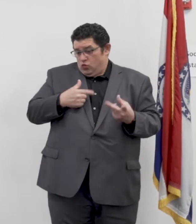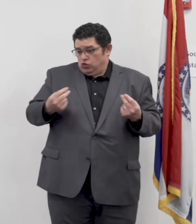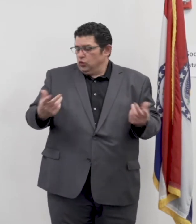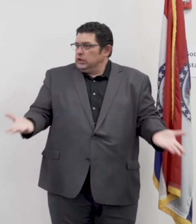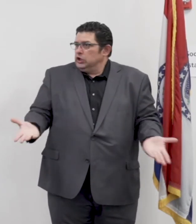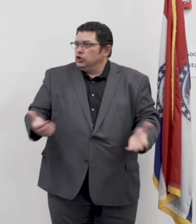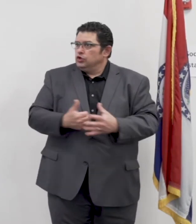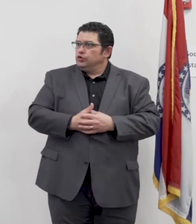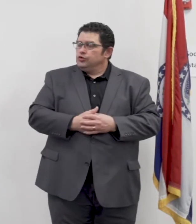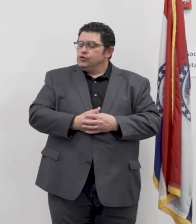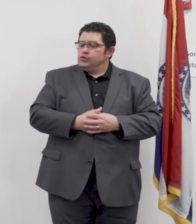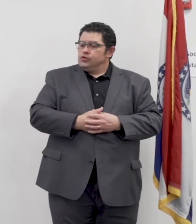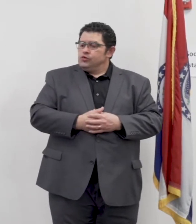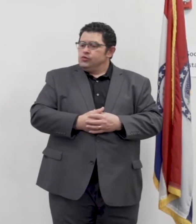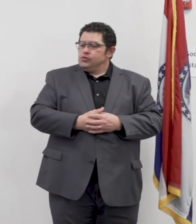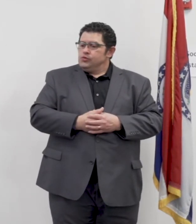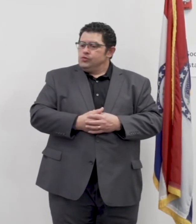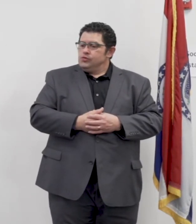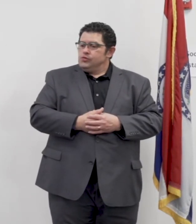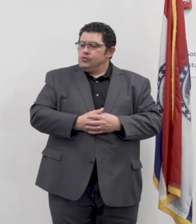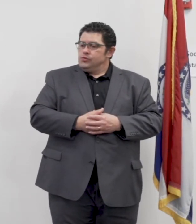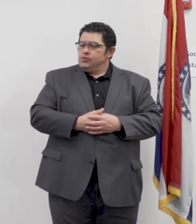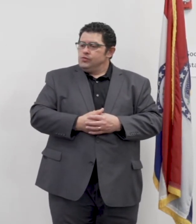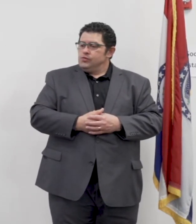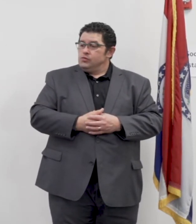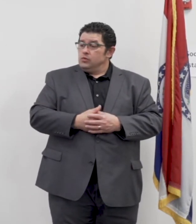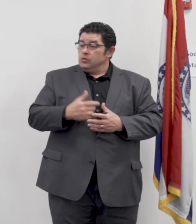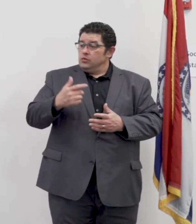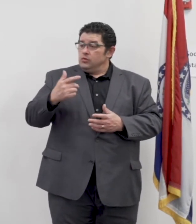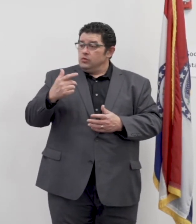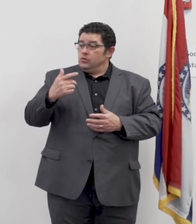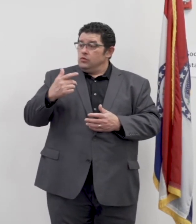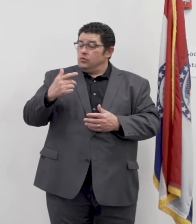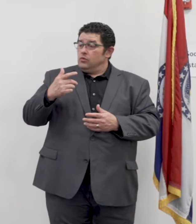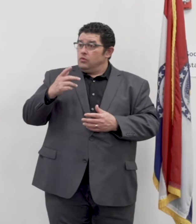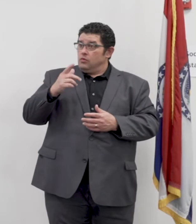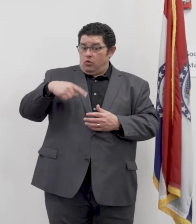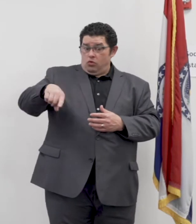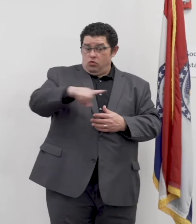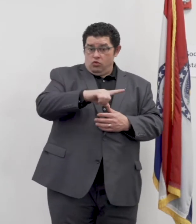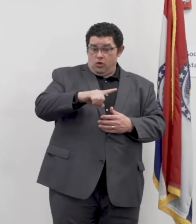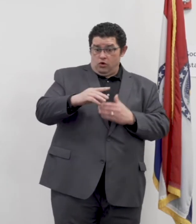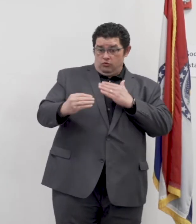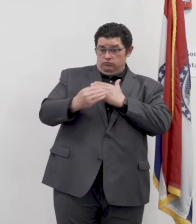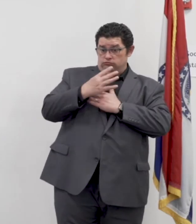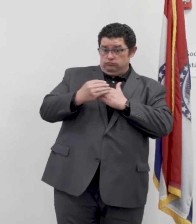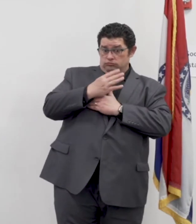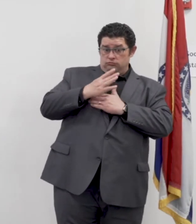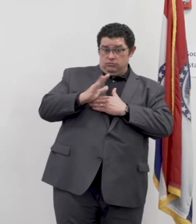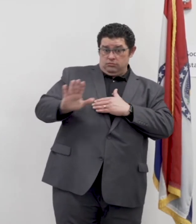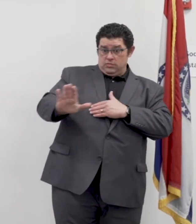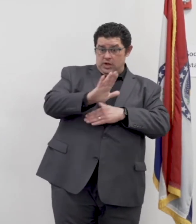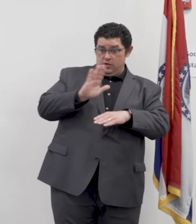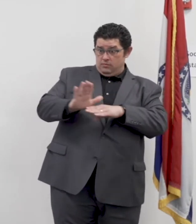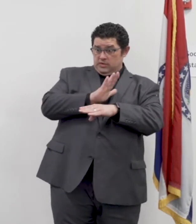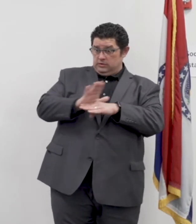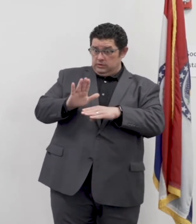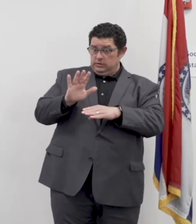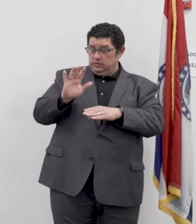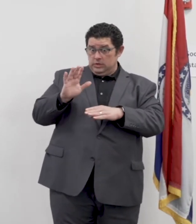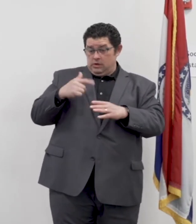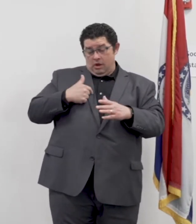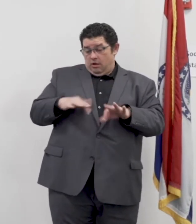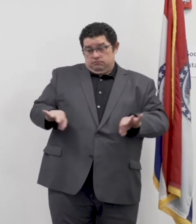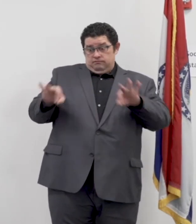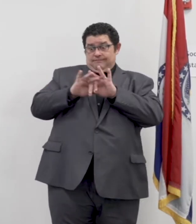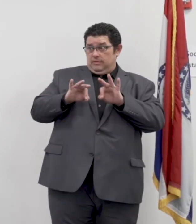I certainly believe very strongly in the contributions of the council members. That's why I've asked them to be involved so